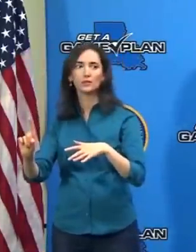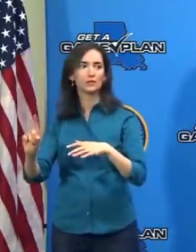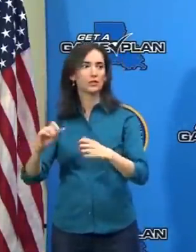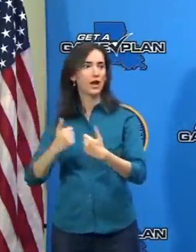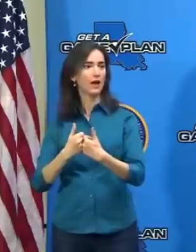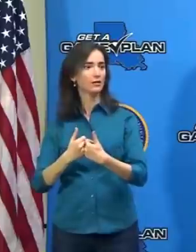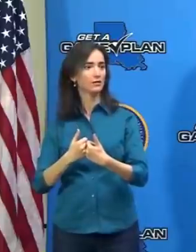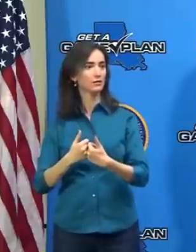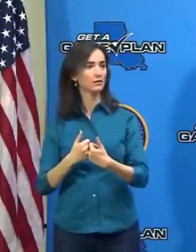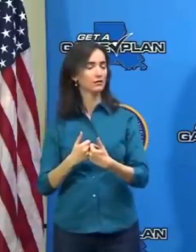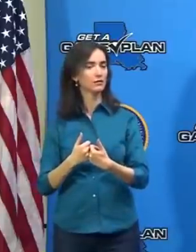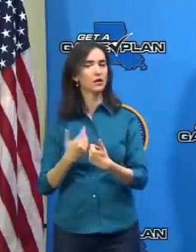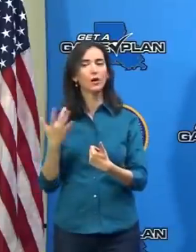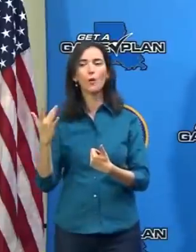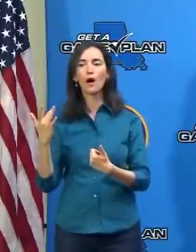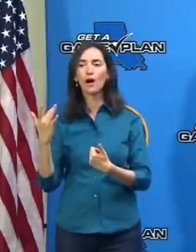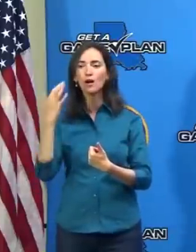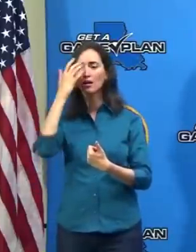conduct